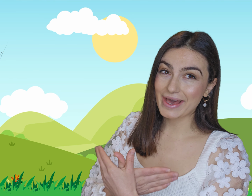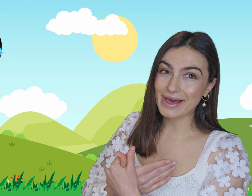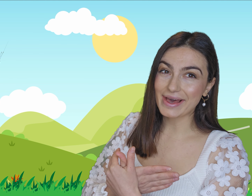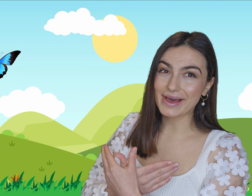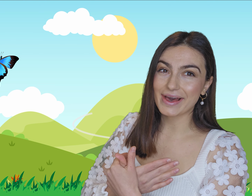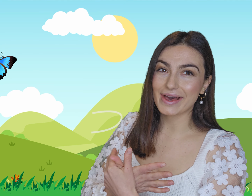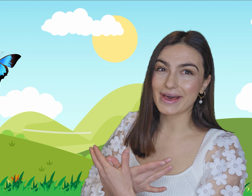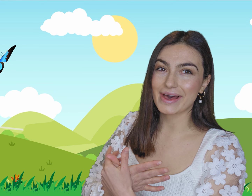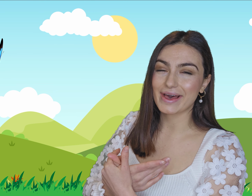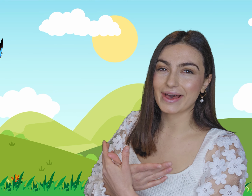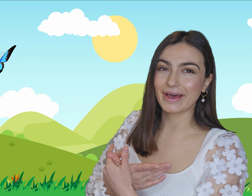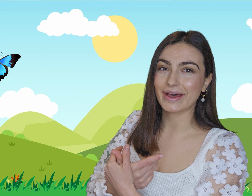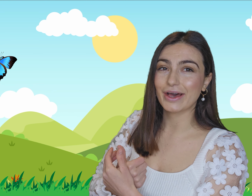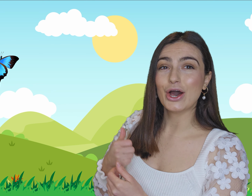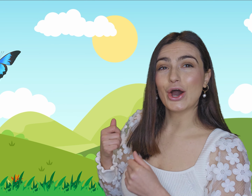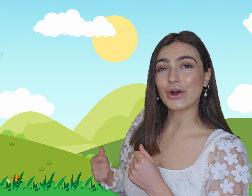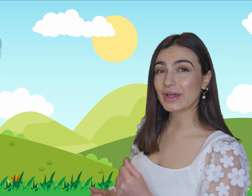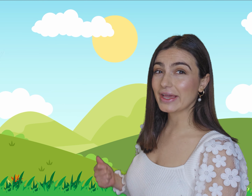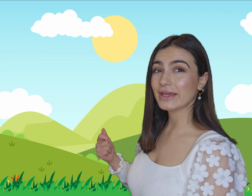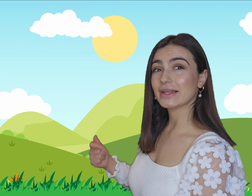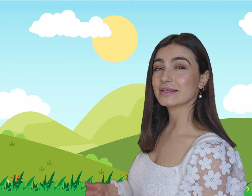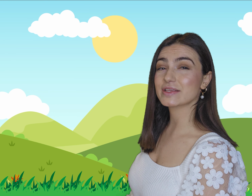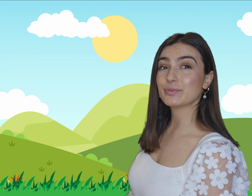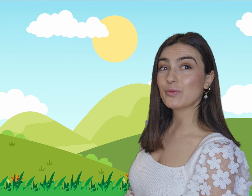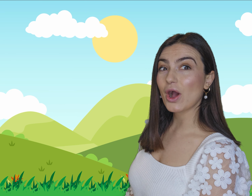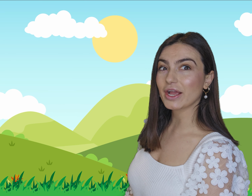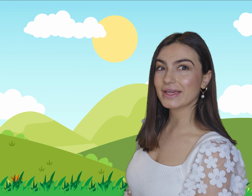okay let's keep on walking